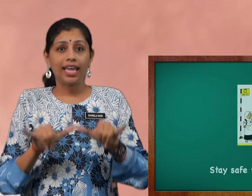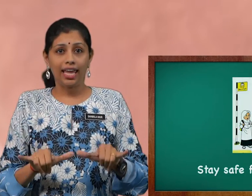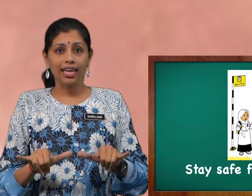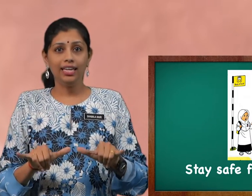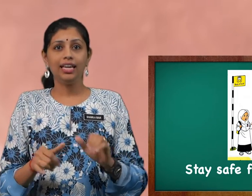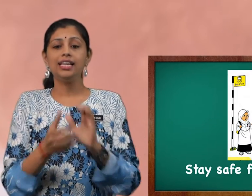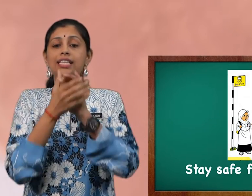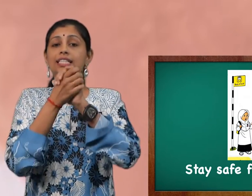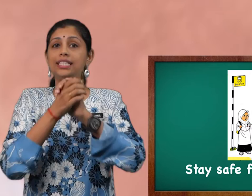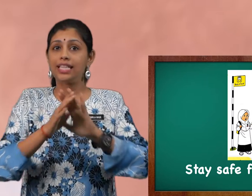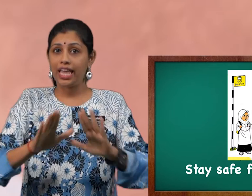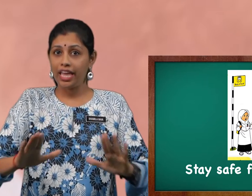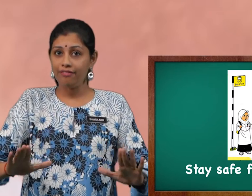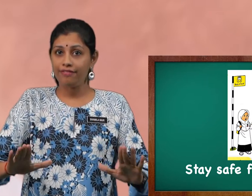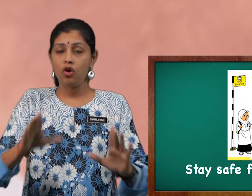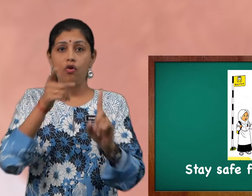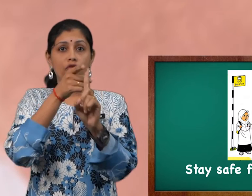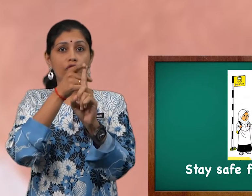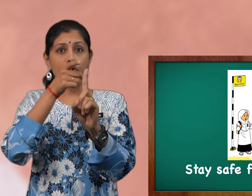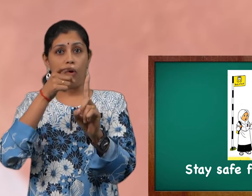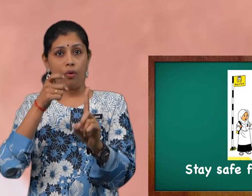Stay Safe from